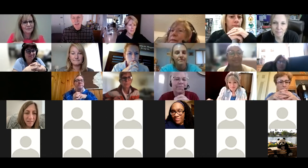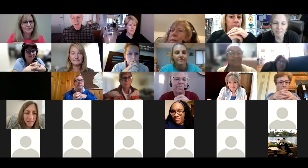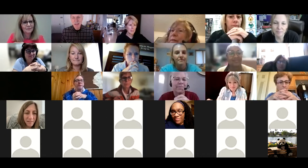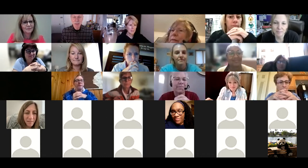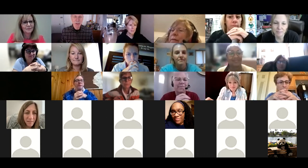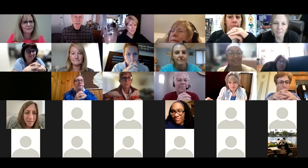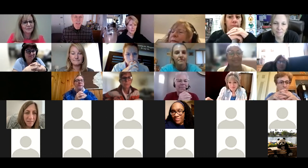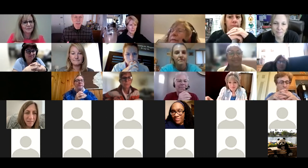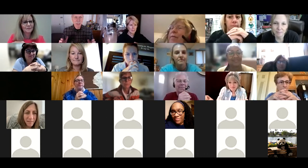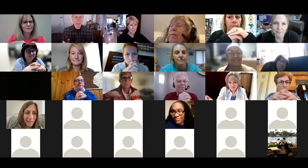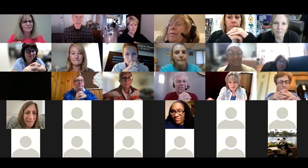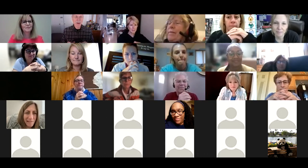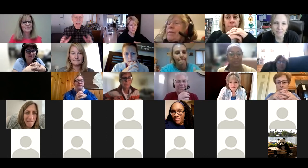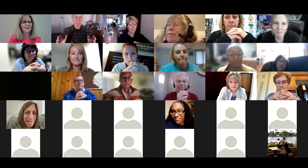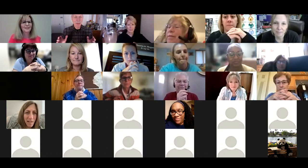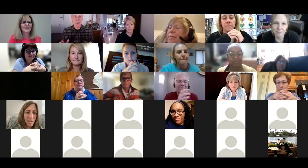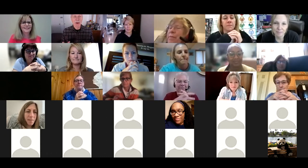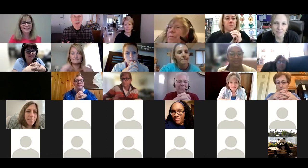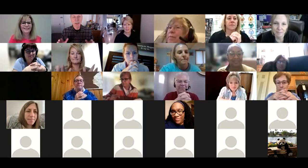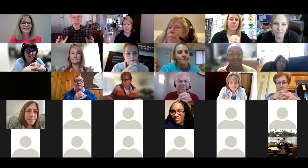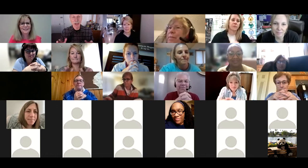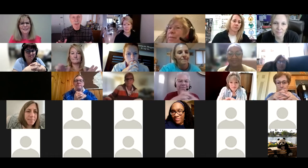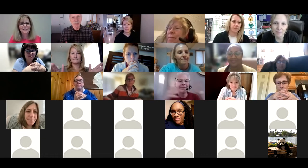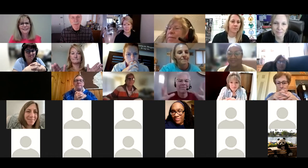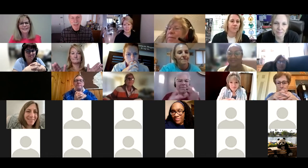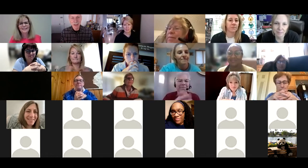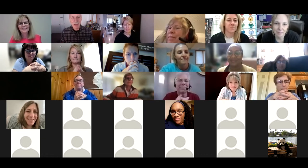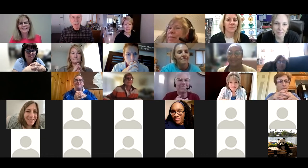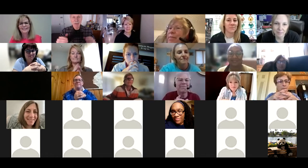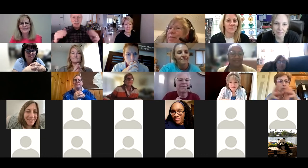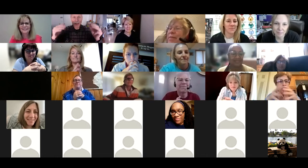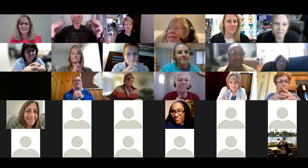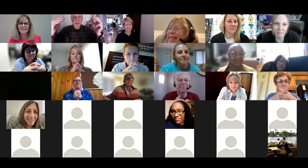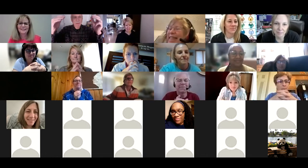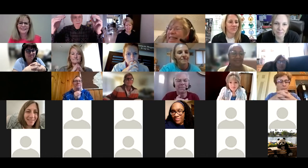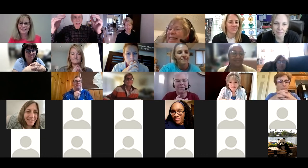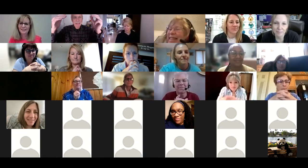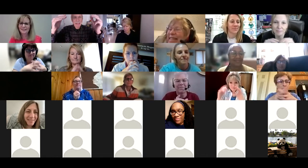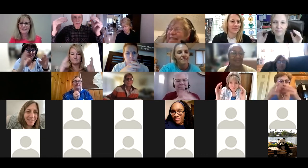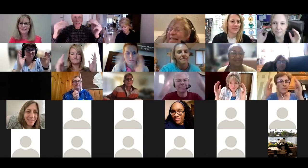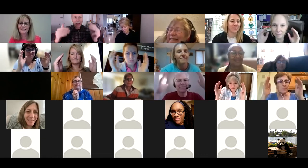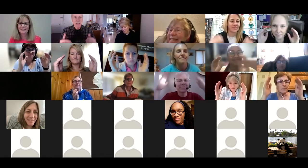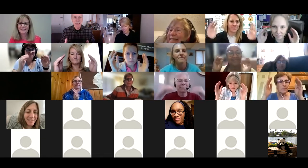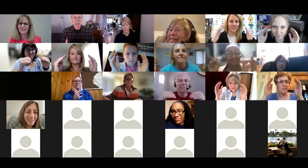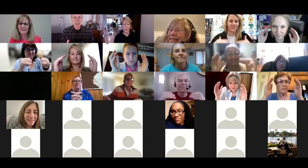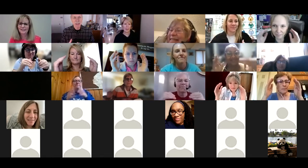Elizabeth, explain how happy you are to know that you can have kids write essays with text citations